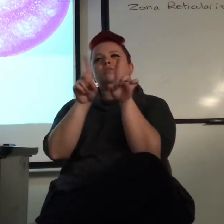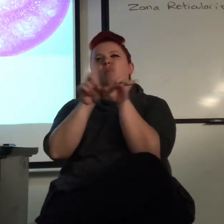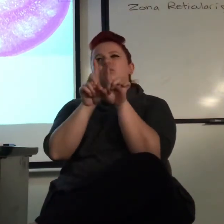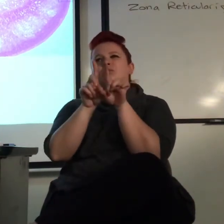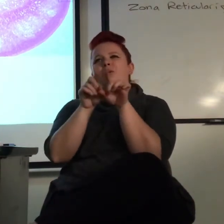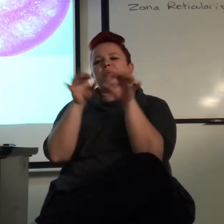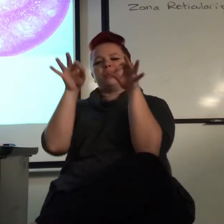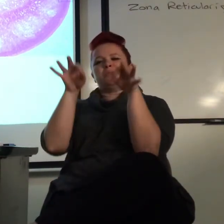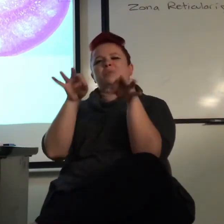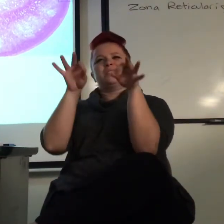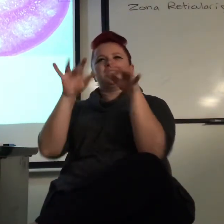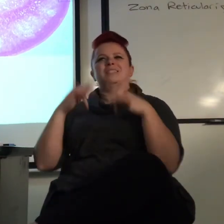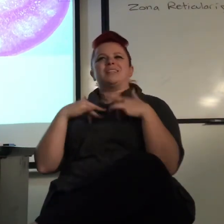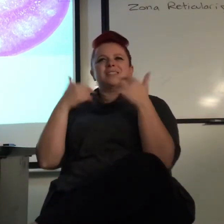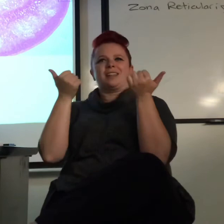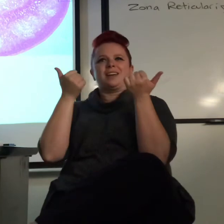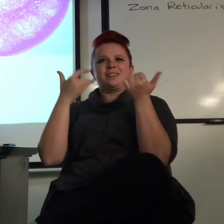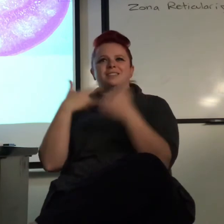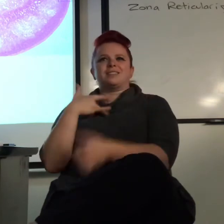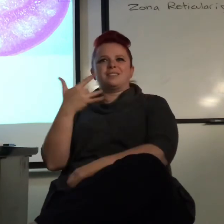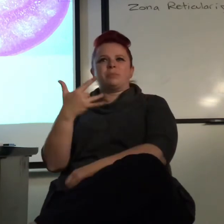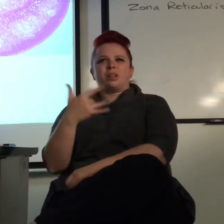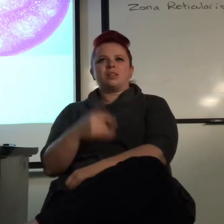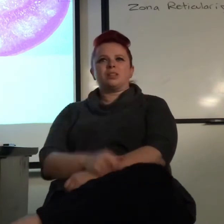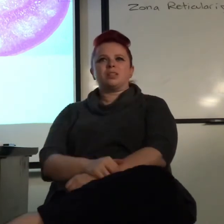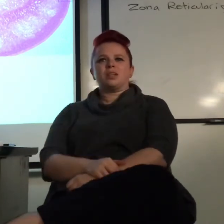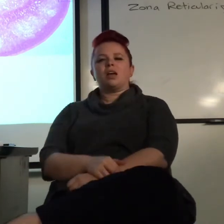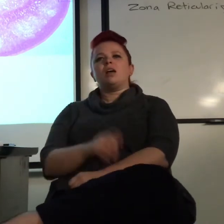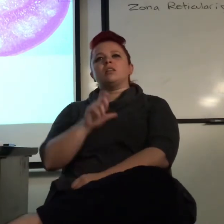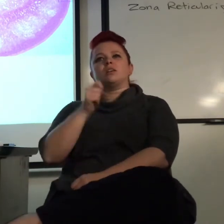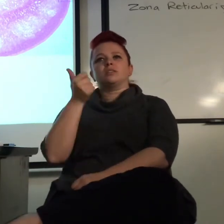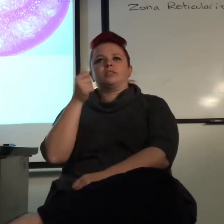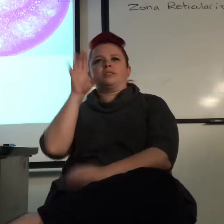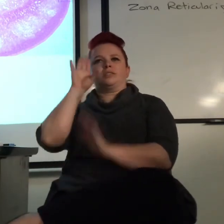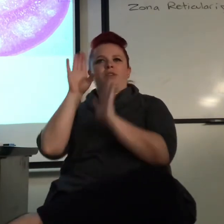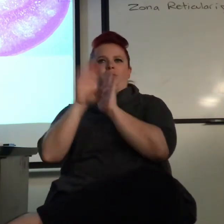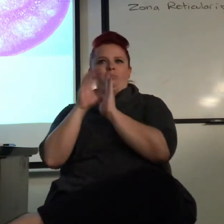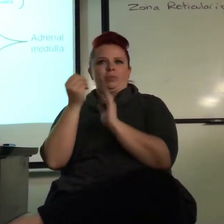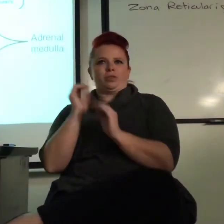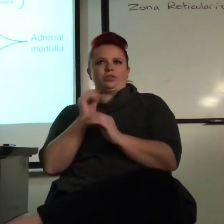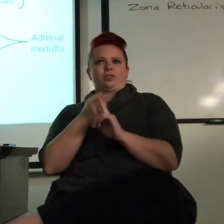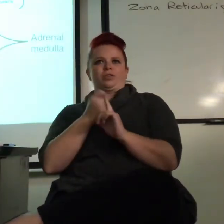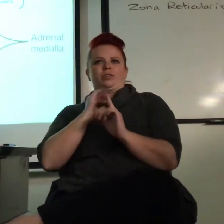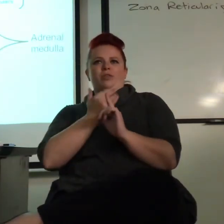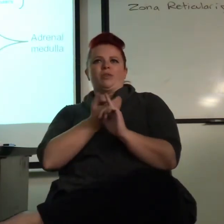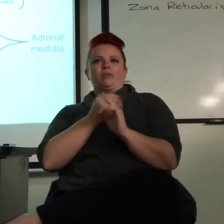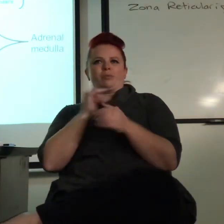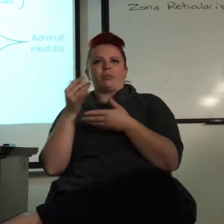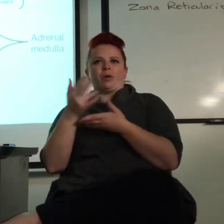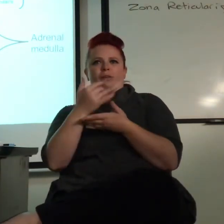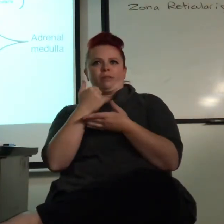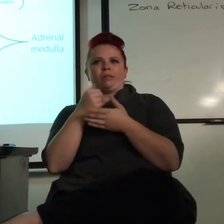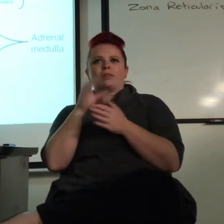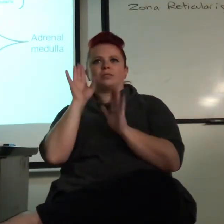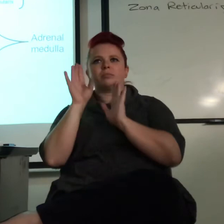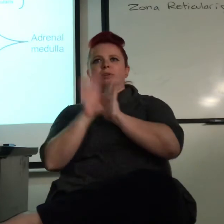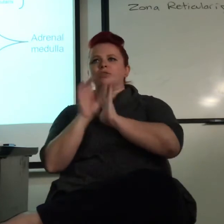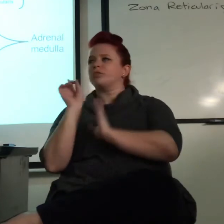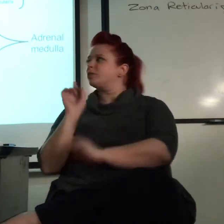image. Okay. Here's another picture from our collection. I'll skip forward a couple of slides here.